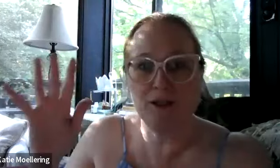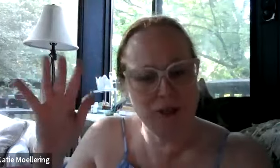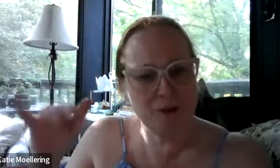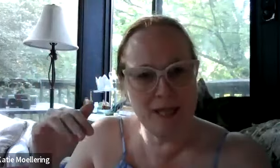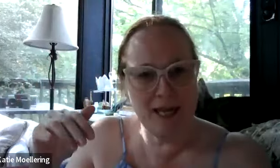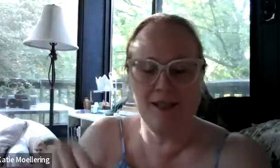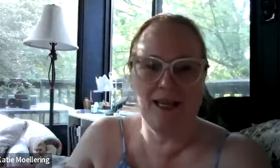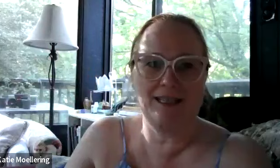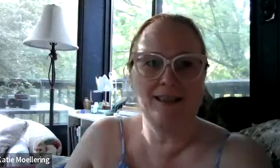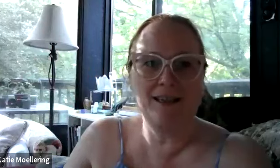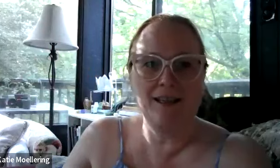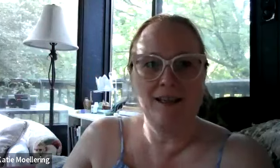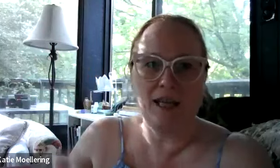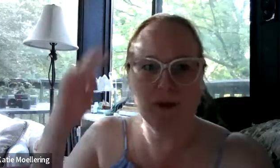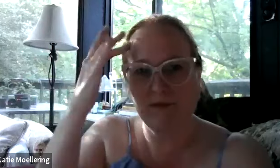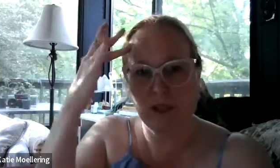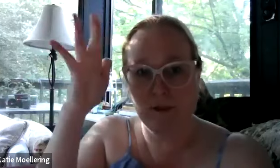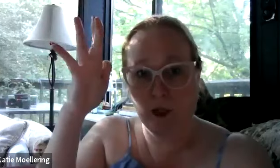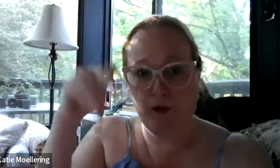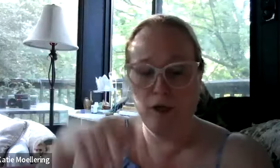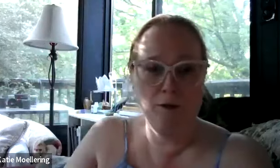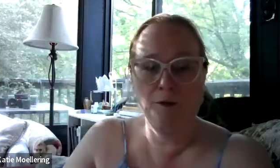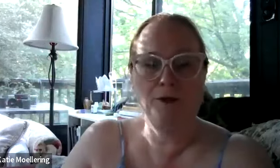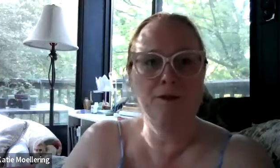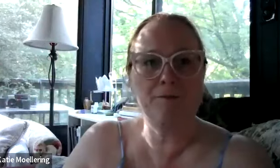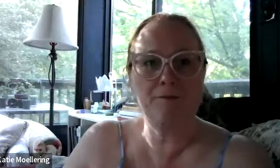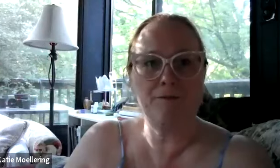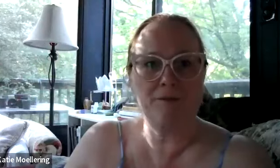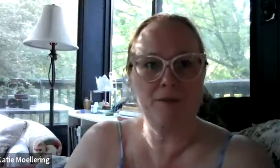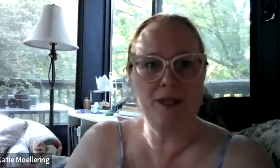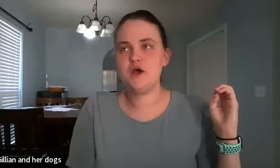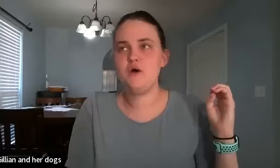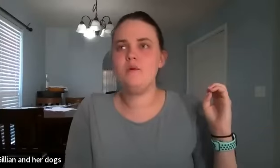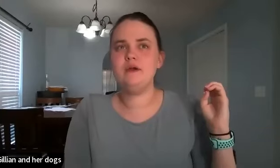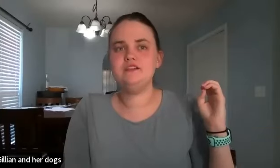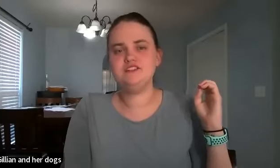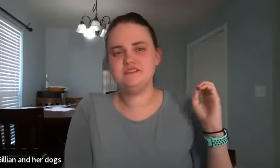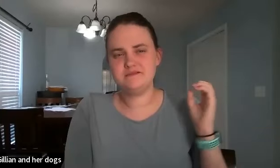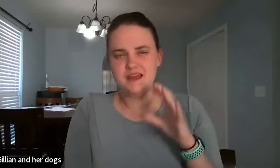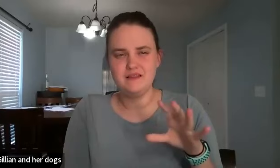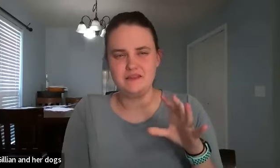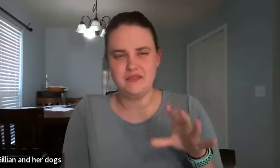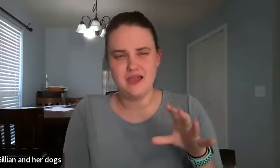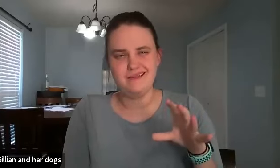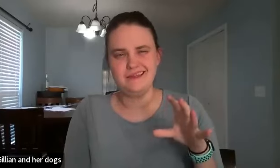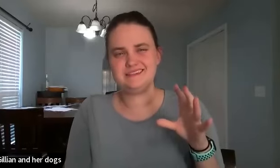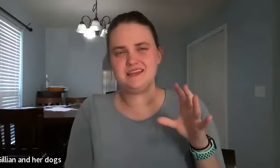do you know what I'm saying? Like, that wasn't very smart of you. So when you do stuff kind of like that, like it's kind